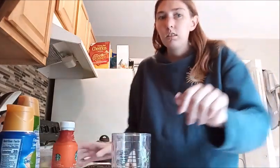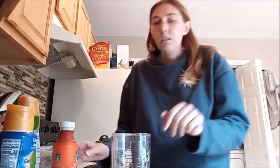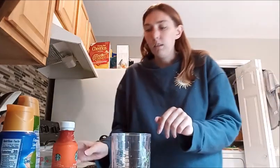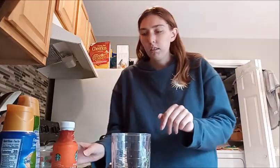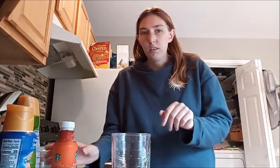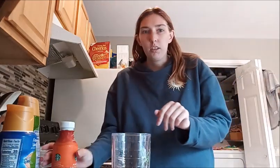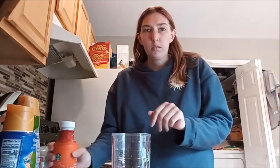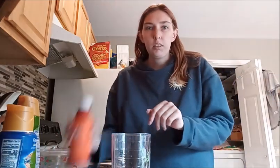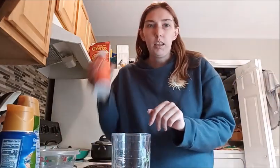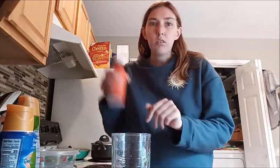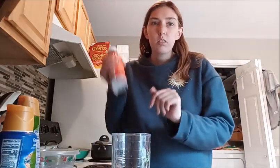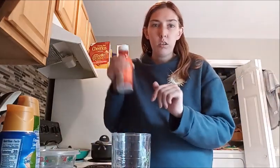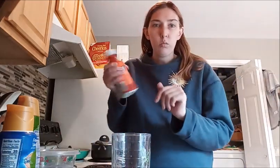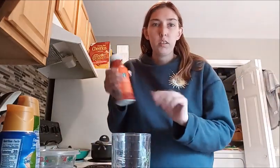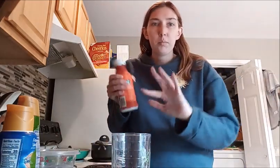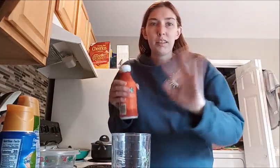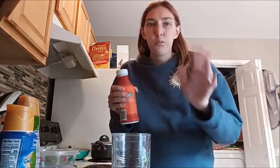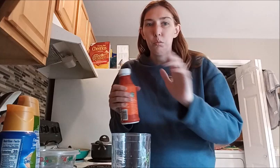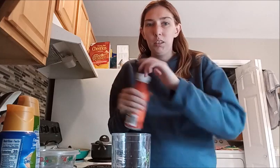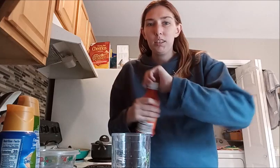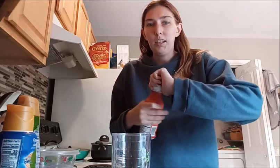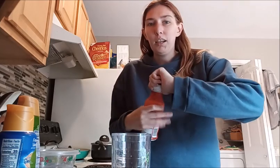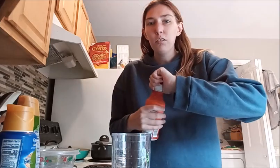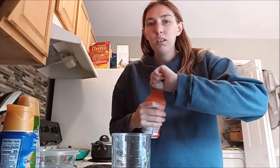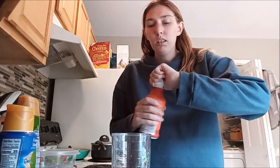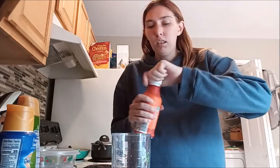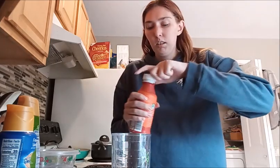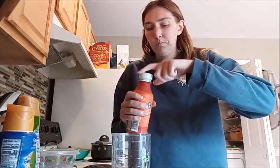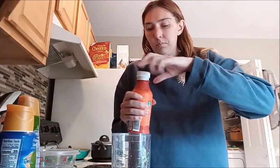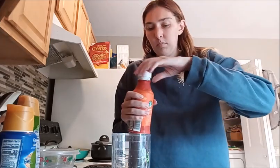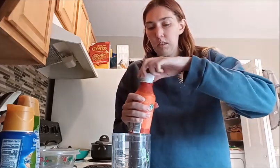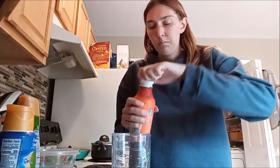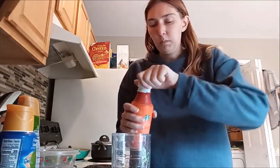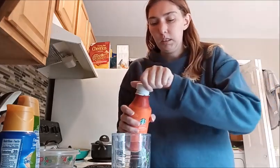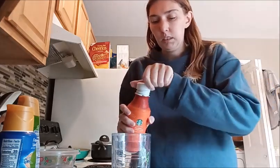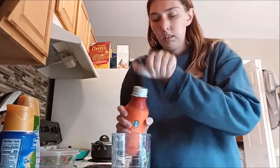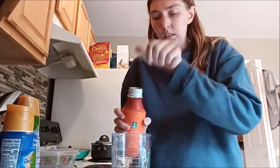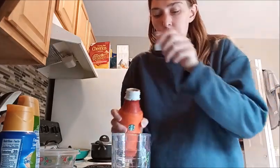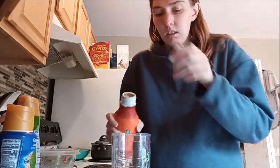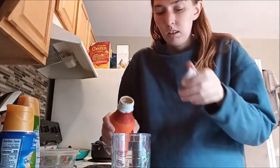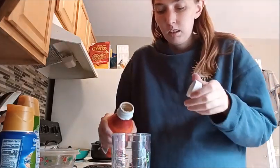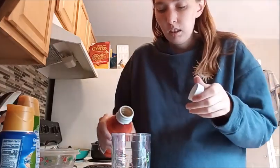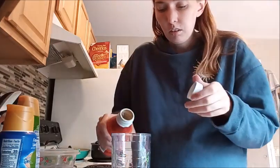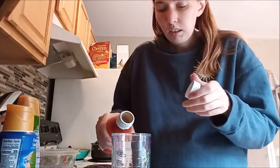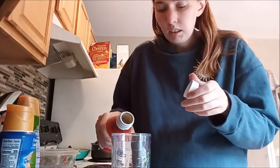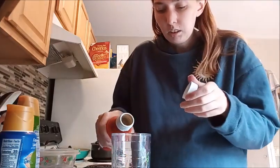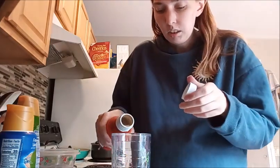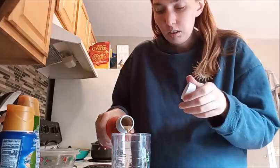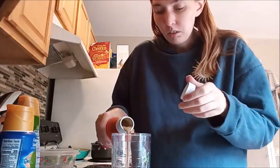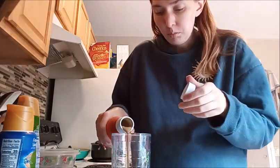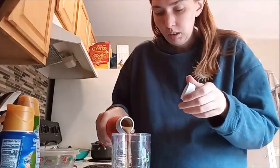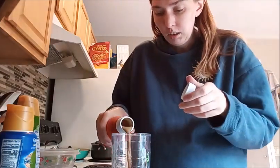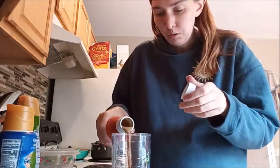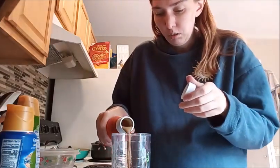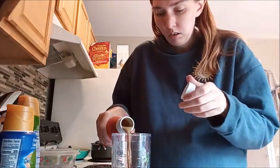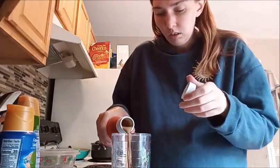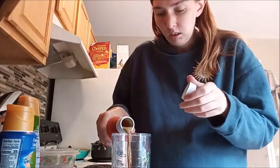So I'm gonna try something out. Hopefully my camera will not cut out. But yeah. And I know I need to get a new camera as well, because